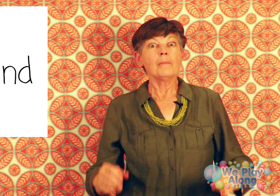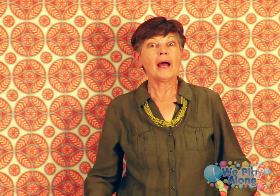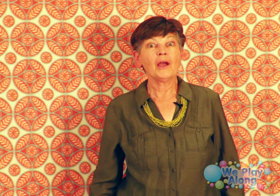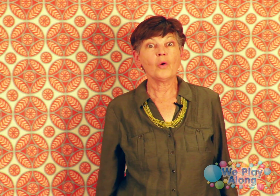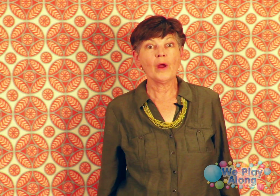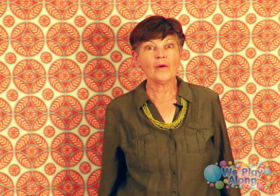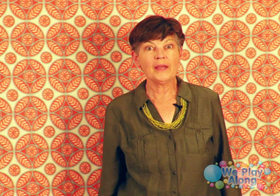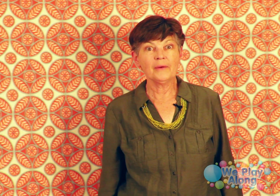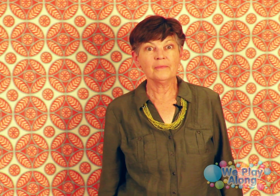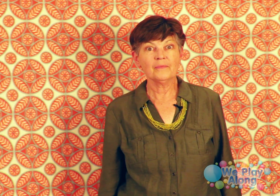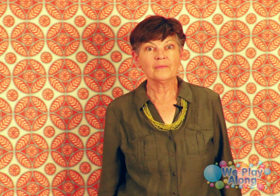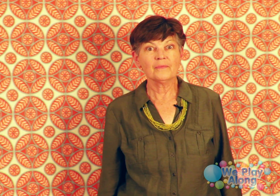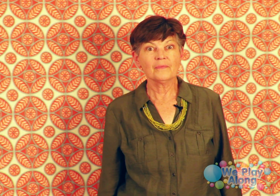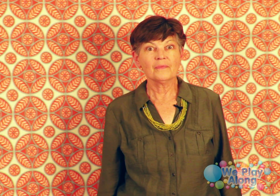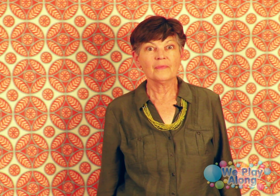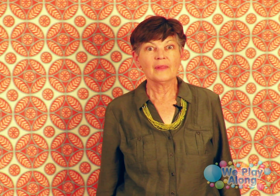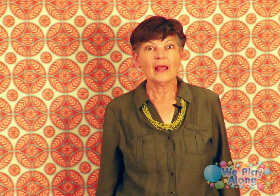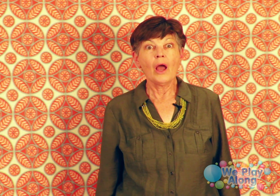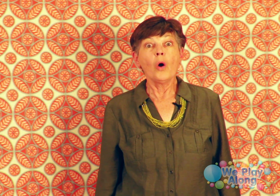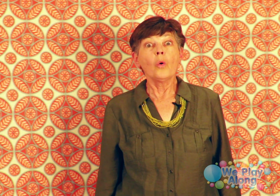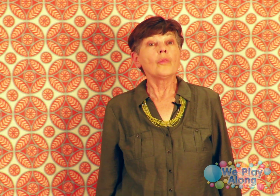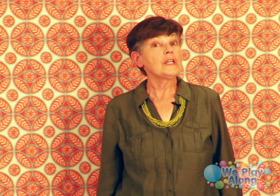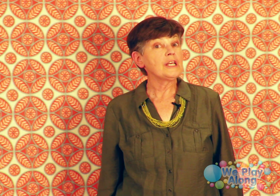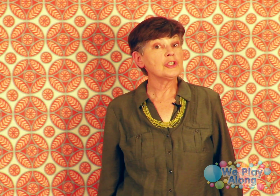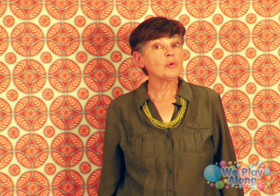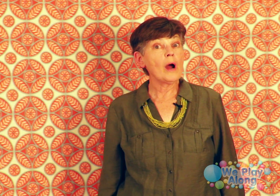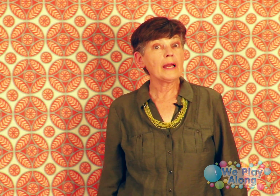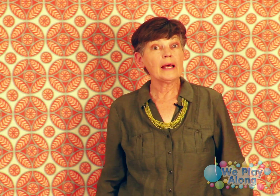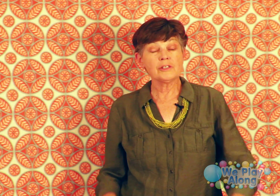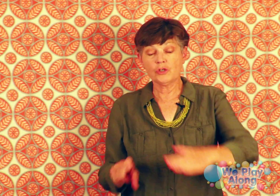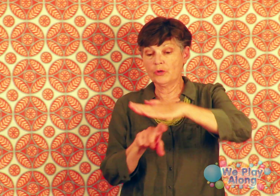my aquarium. The teacher wanted us to,